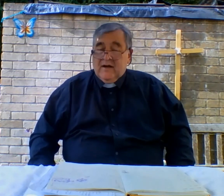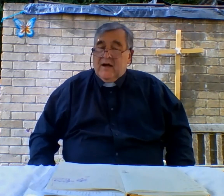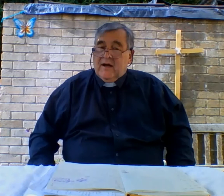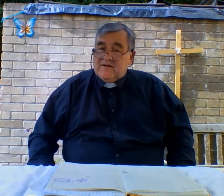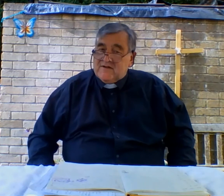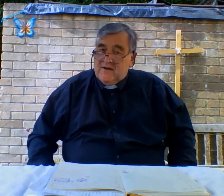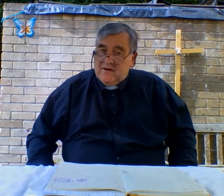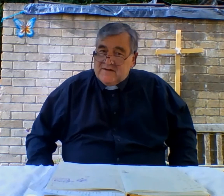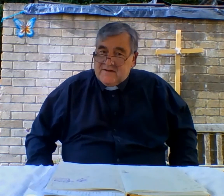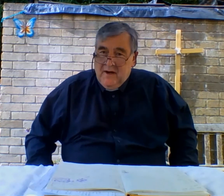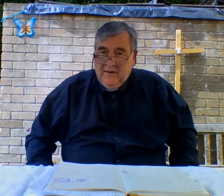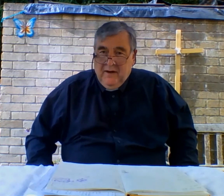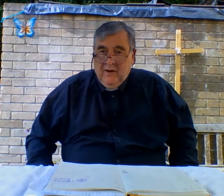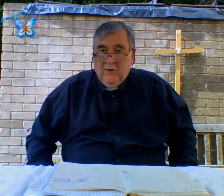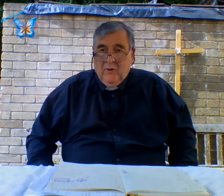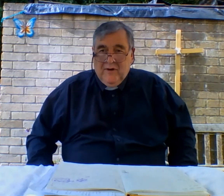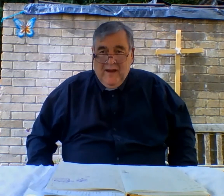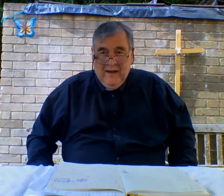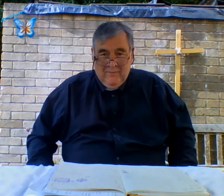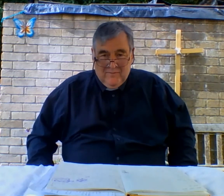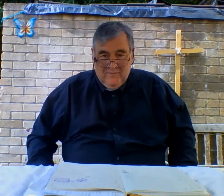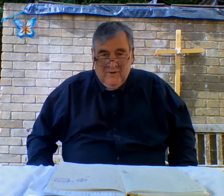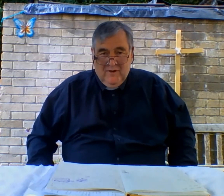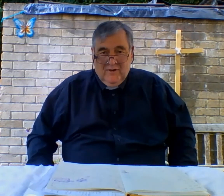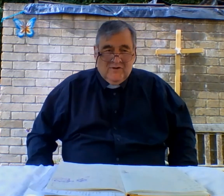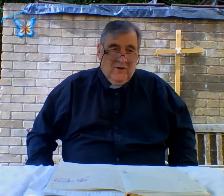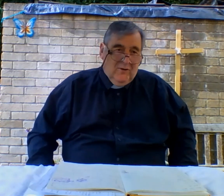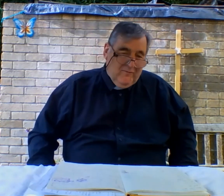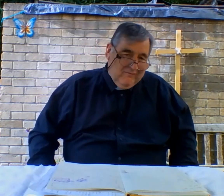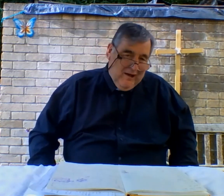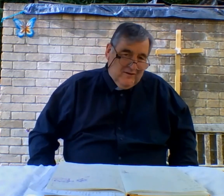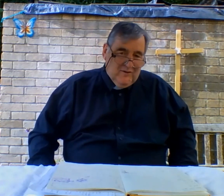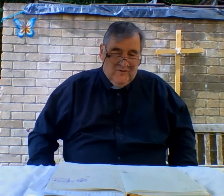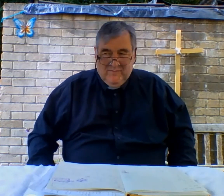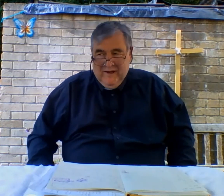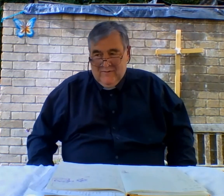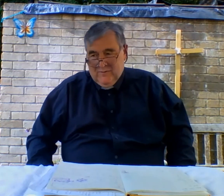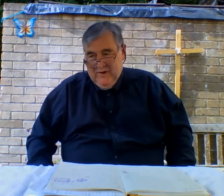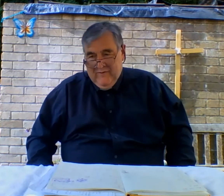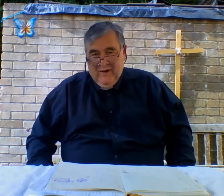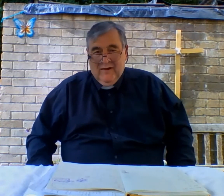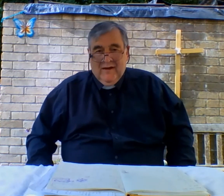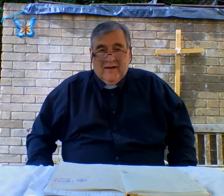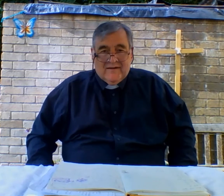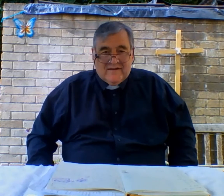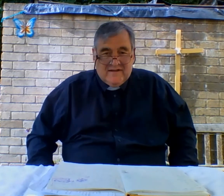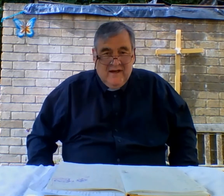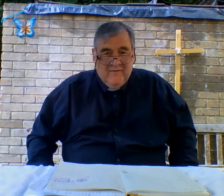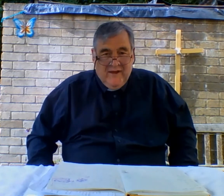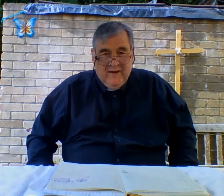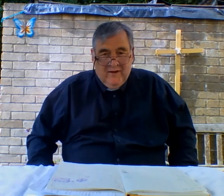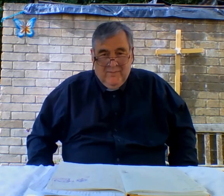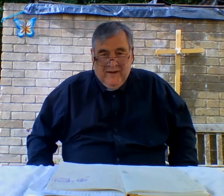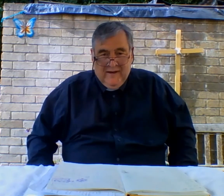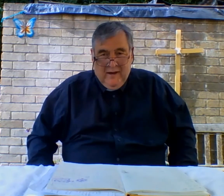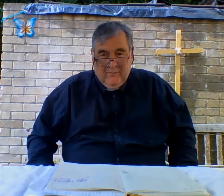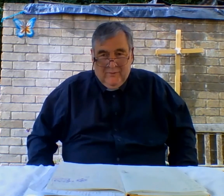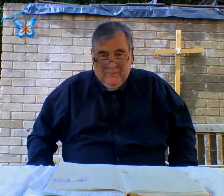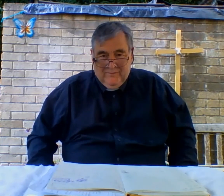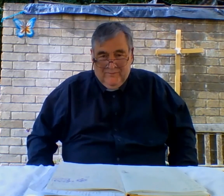and start signing your name to your friend, your spouse, whatever, and see if they can pick it up.